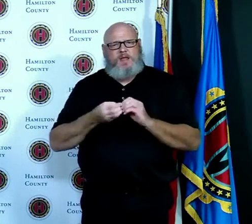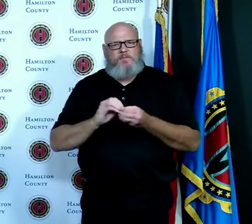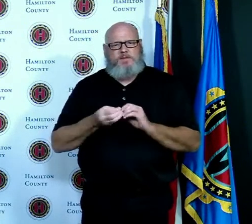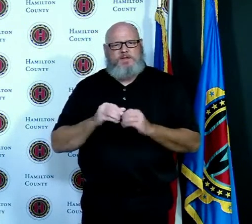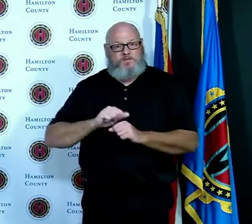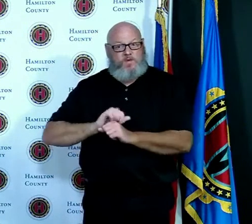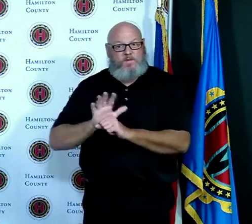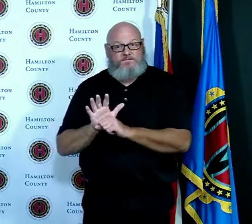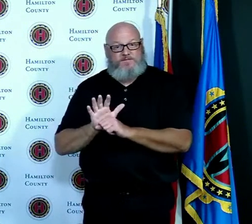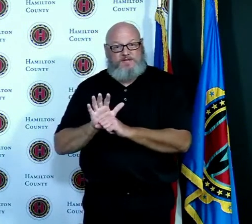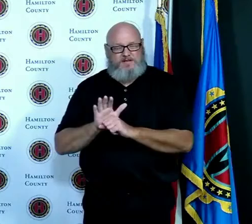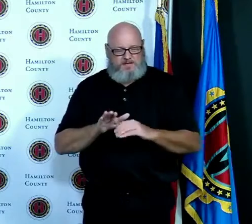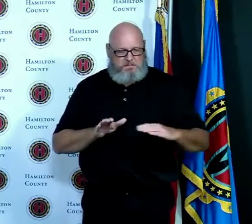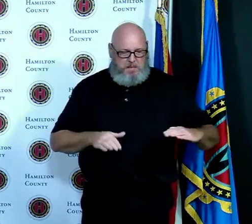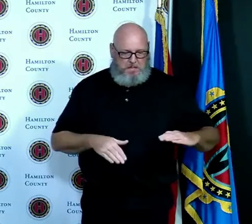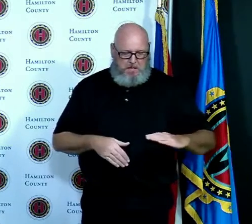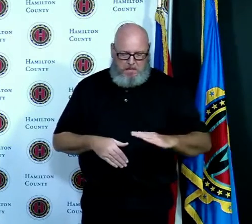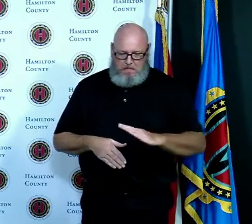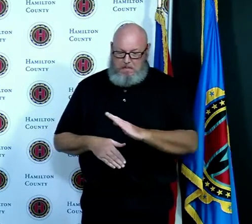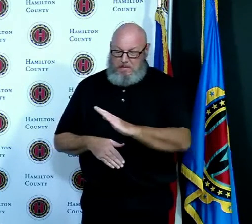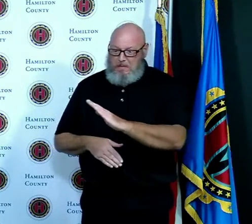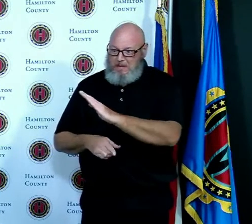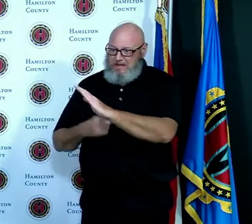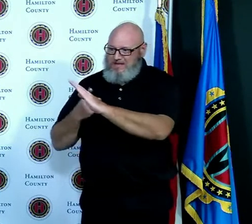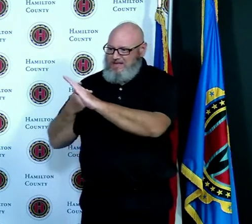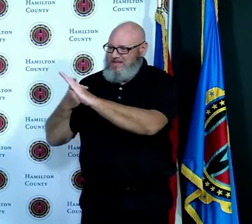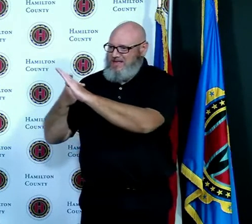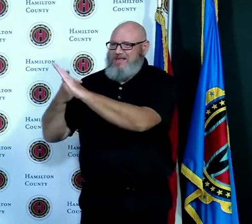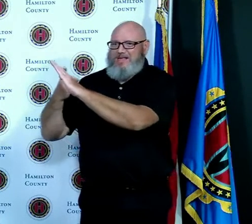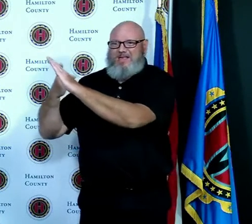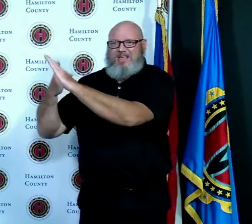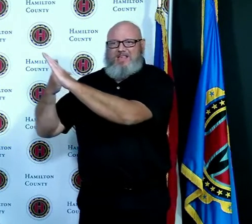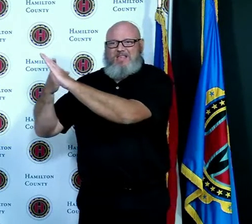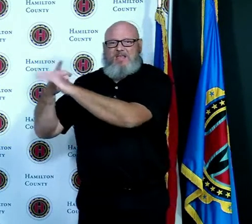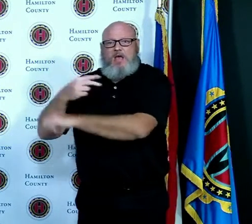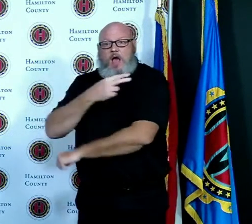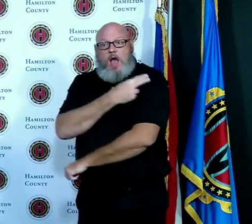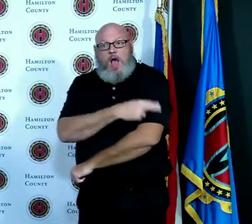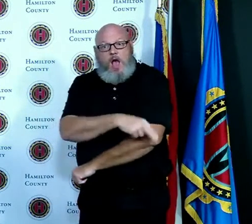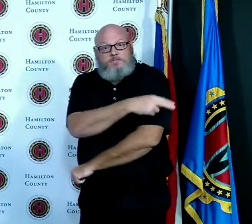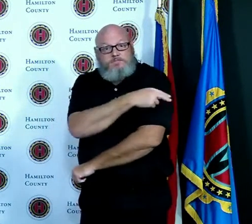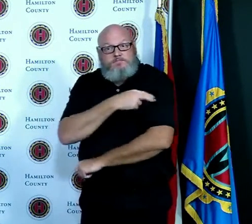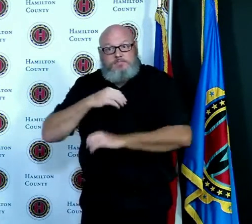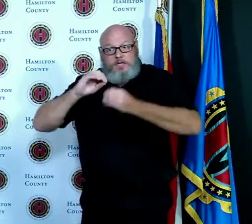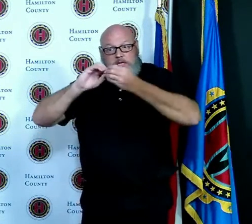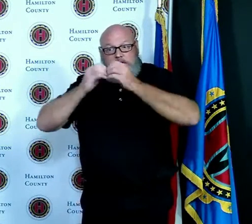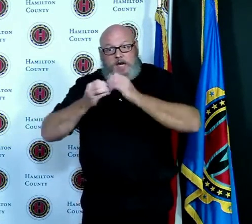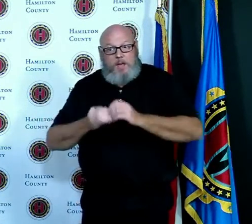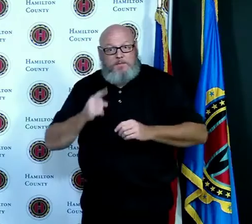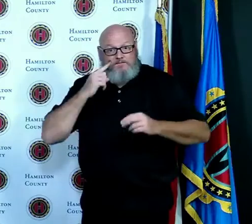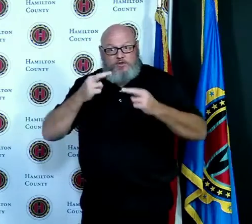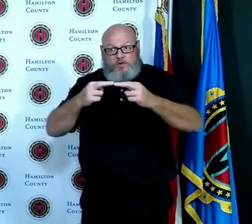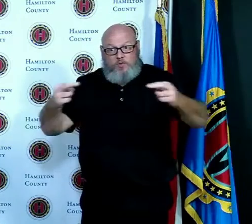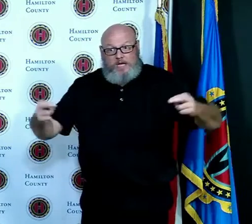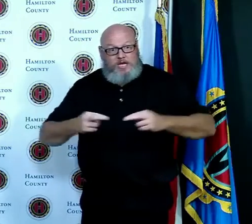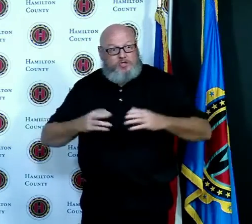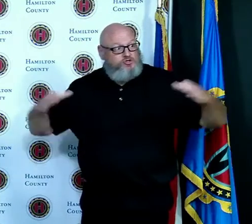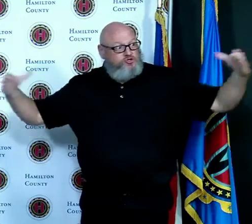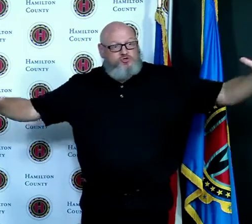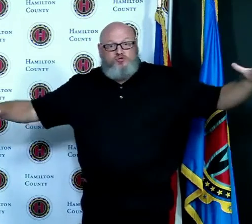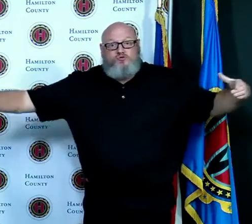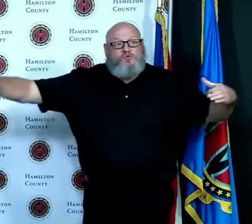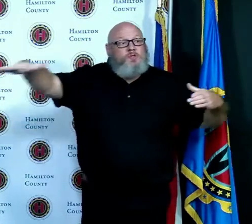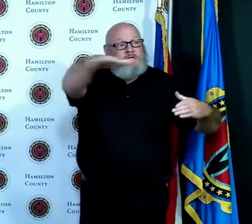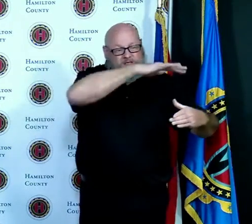for Hamilton County, and hospitalizations for the region continue to increase very rapidly. There continues